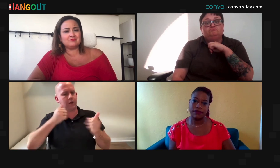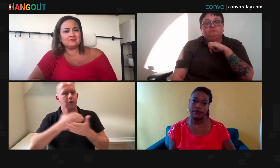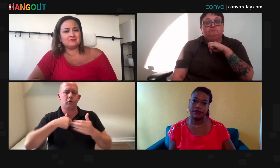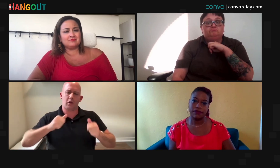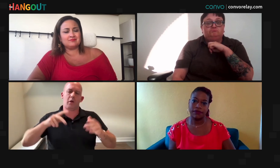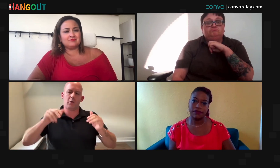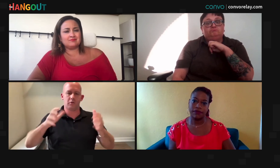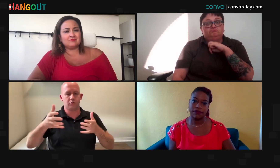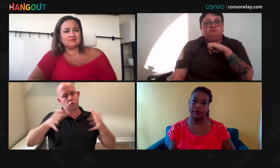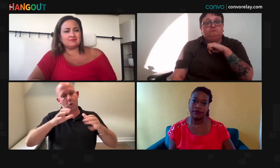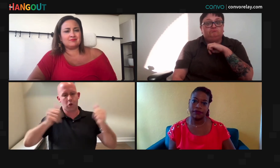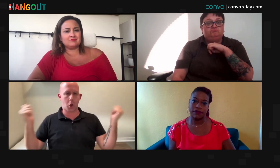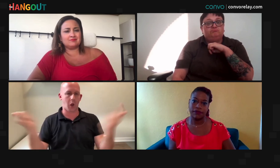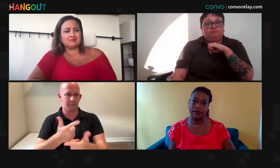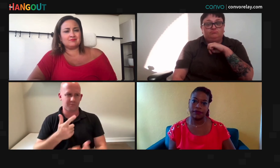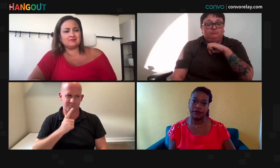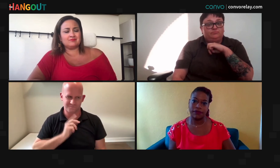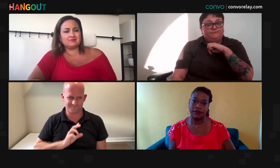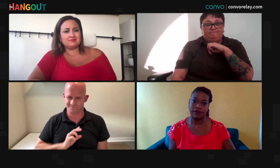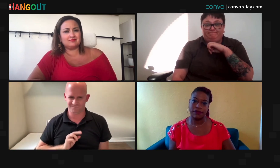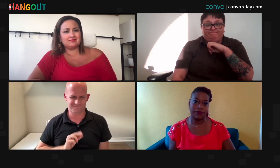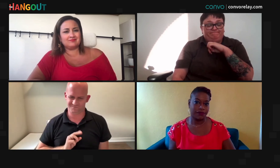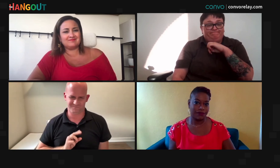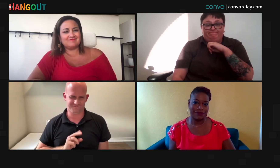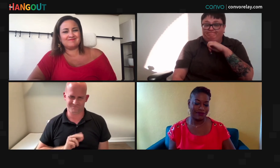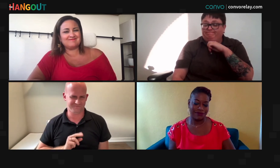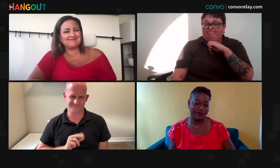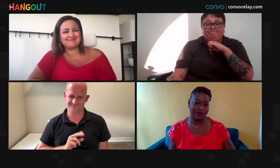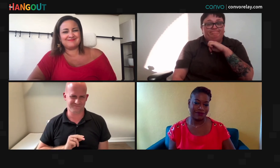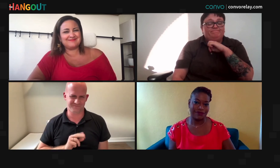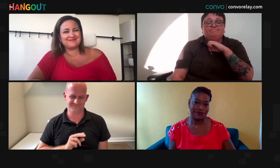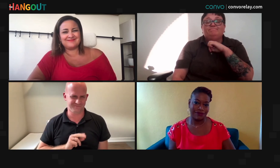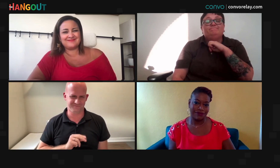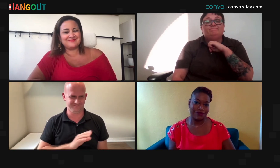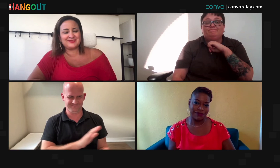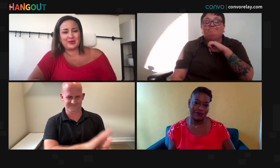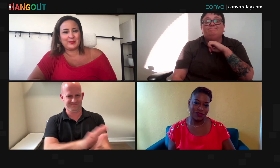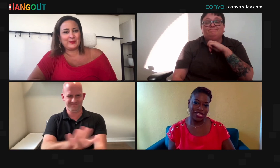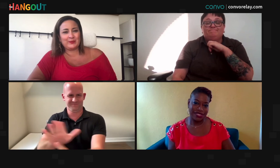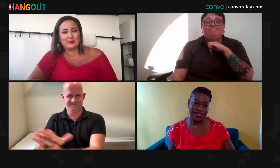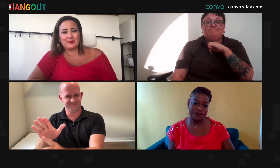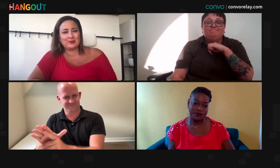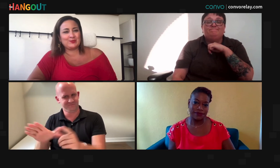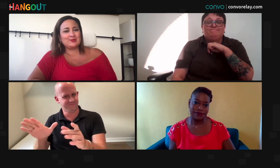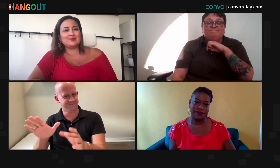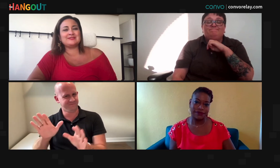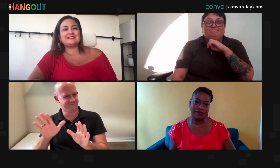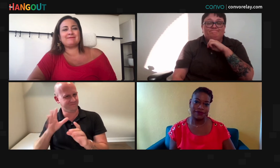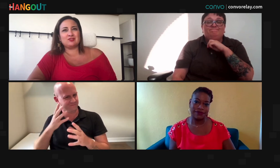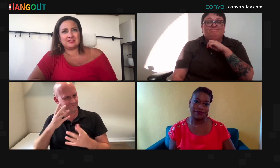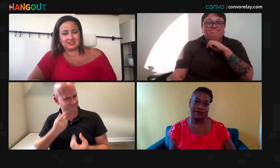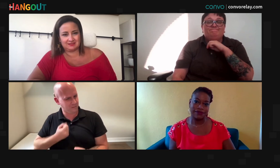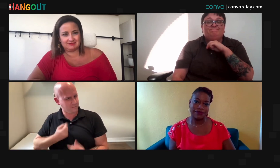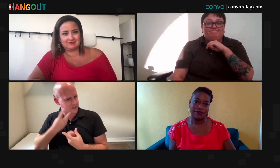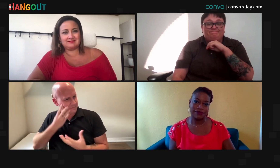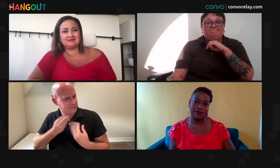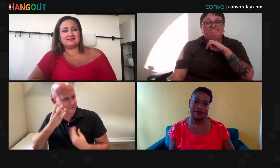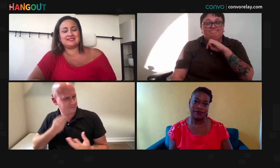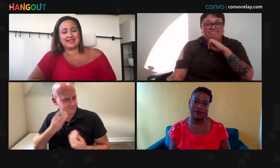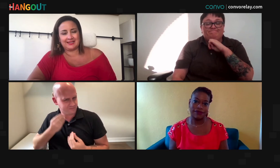therapists who feel that they are licensed and they can do any kind of therapies. And that's not the case. That is not the case. Everyone has their own